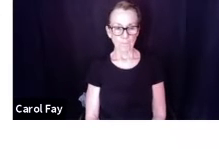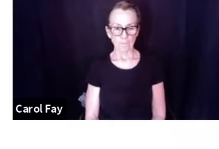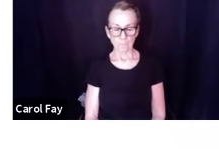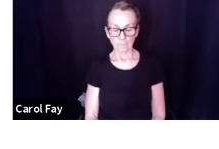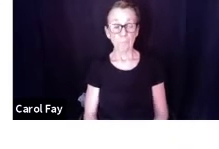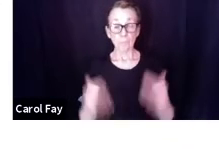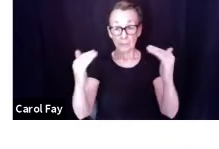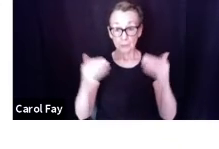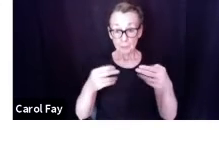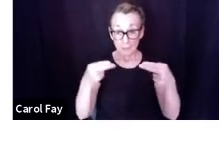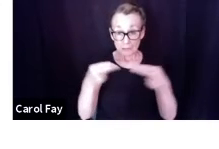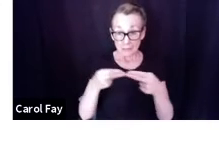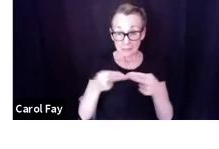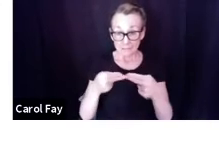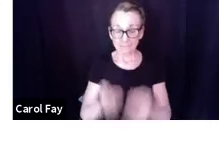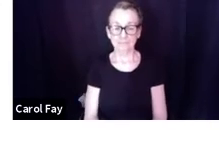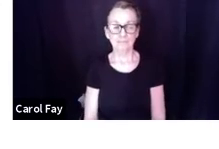Next slide. Okay.